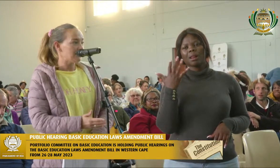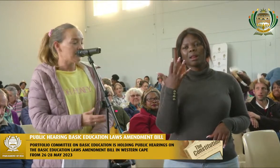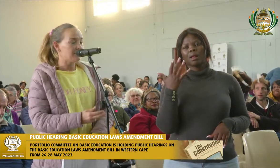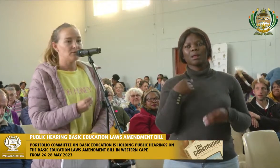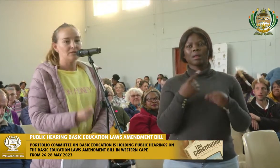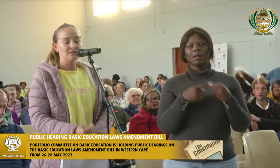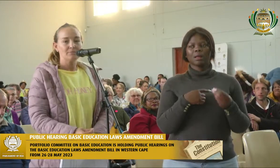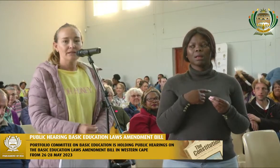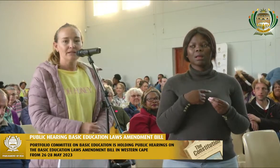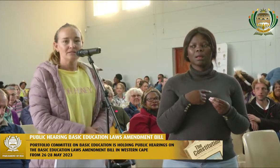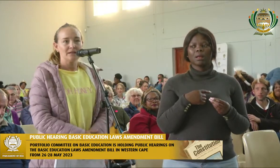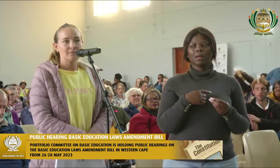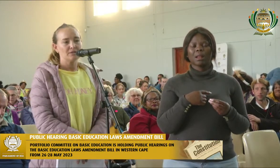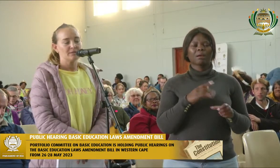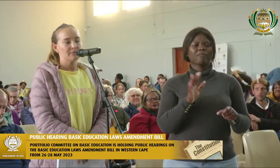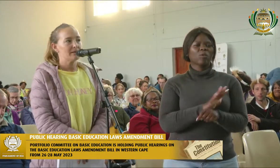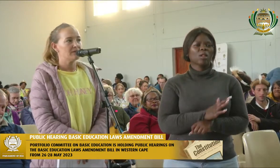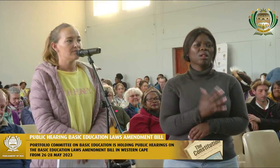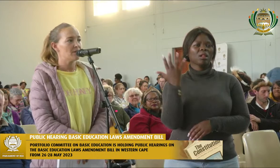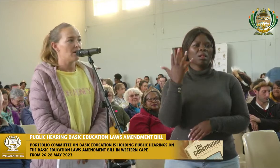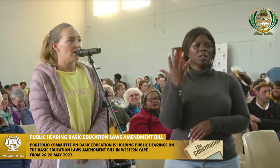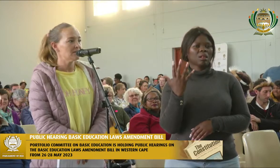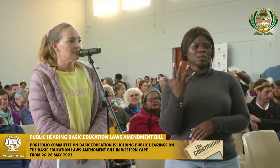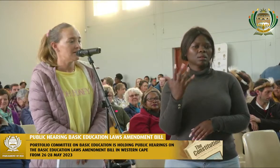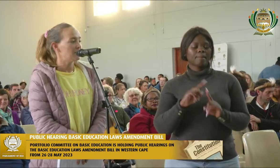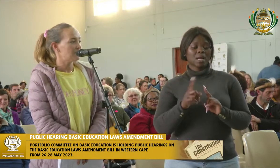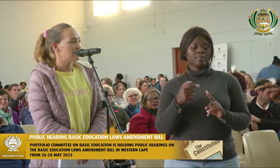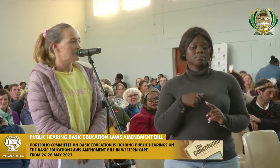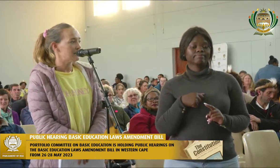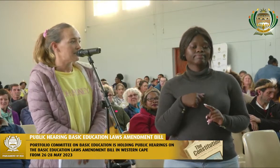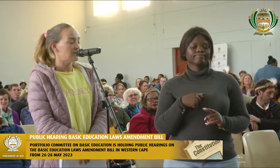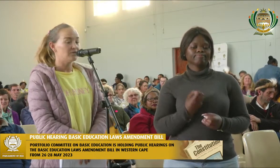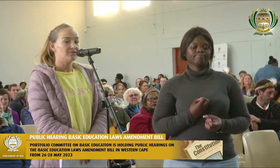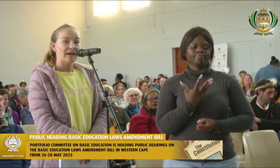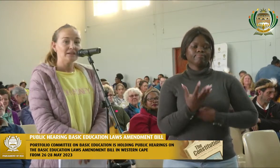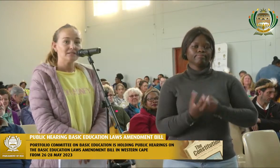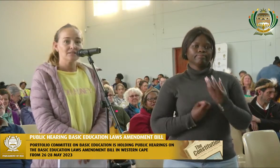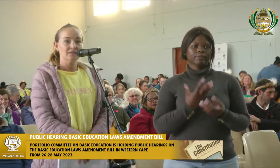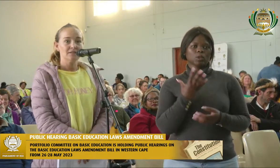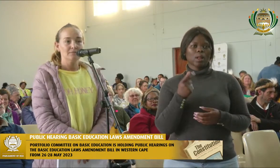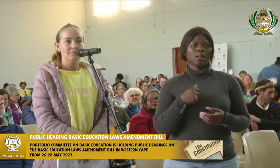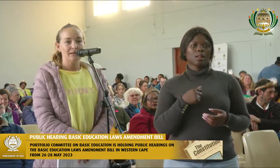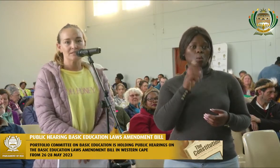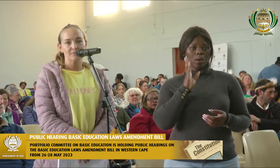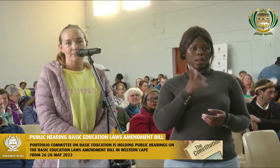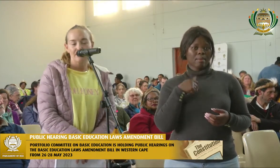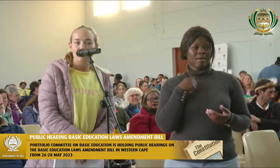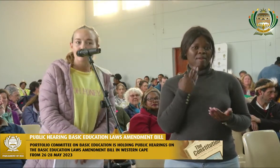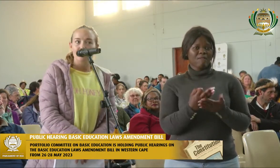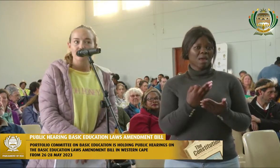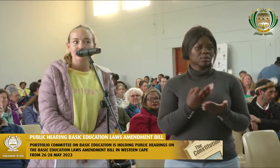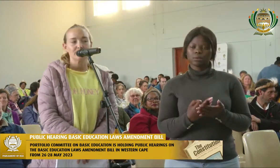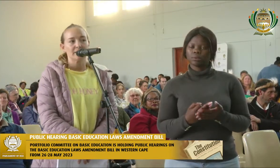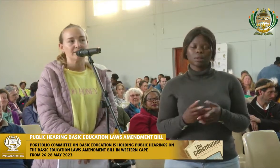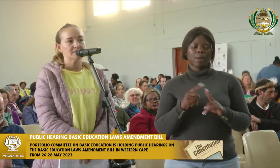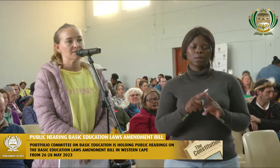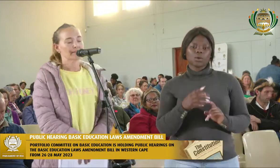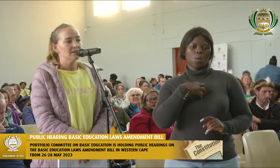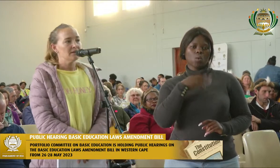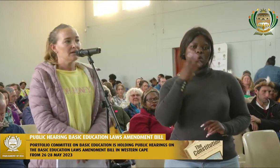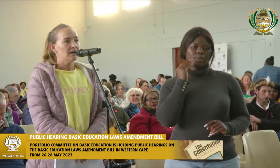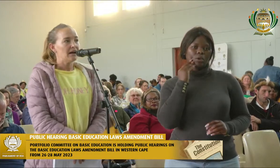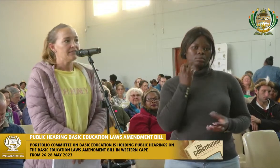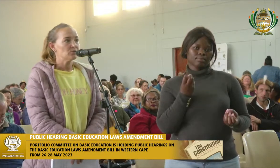haven't prepared a full-on speech. I'm going to be speaking from the heart. I'm not going to be giving you facts, but just speaking from my own